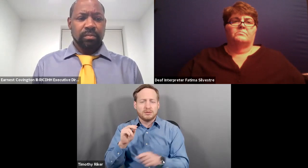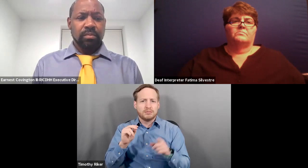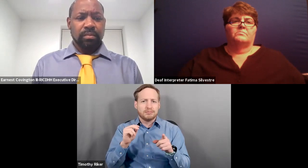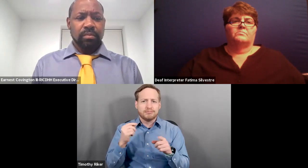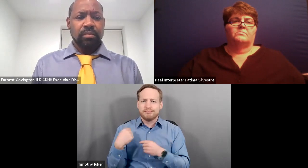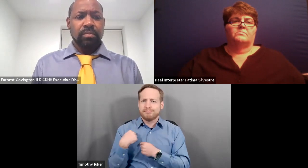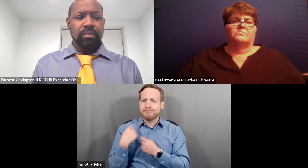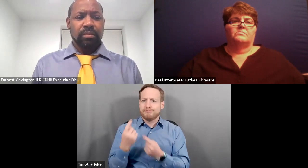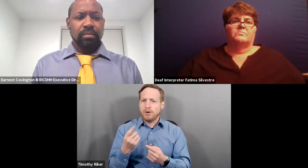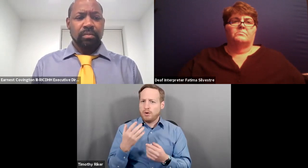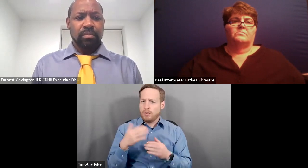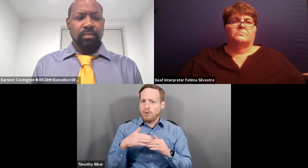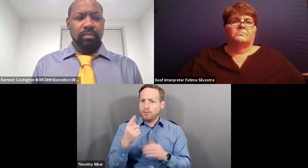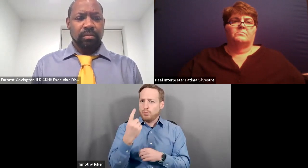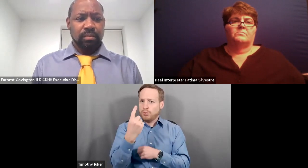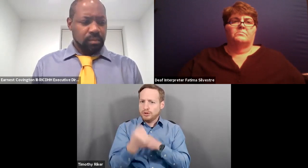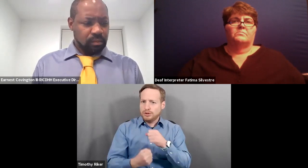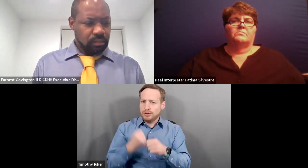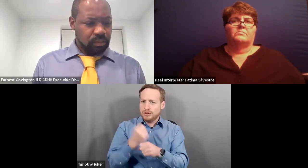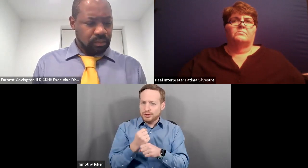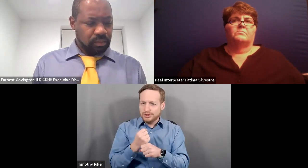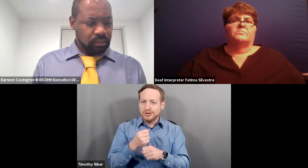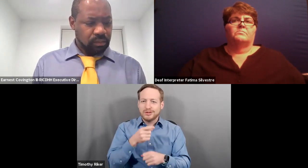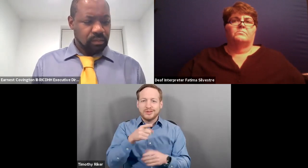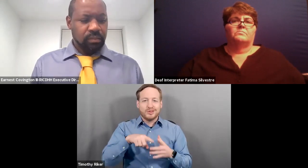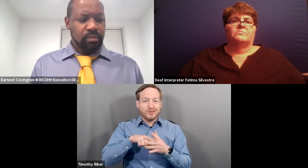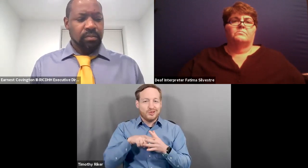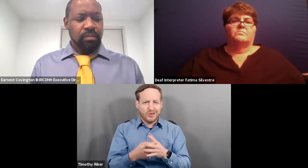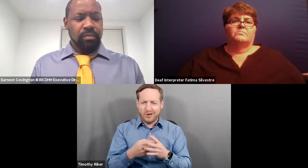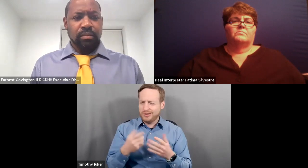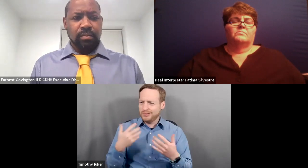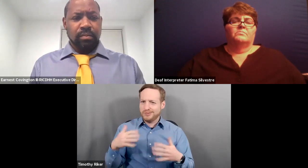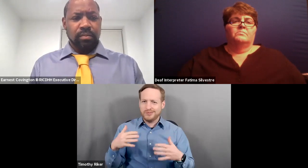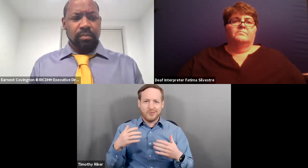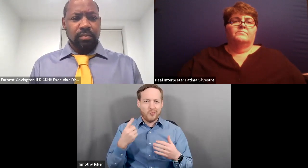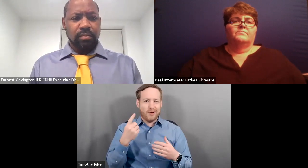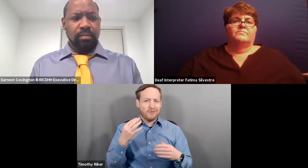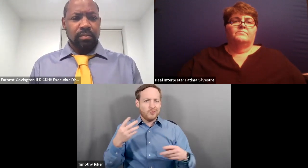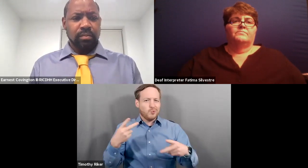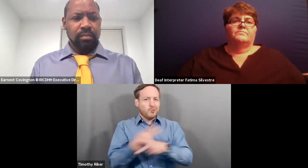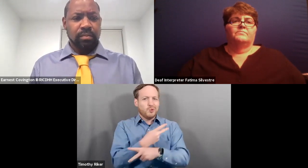Ernest Covington has been working in Rhode Island for over a year.